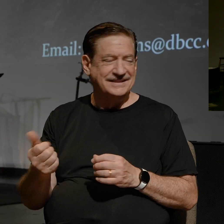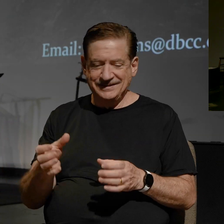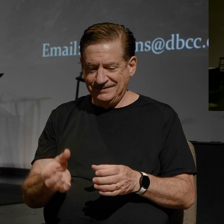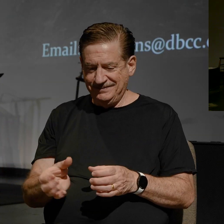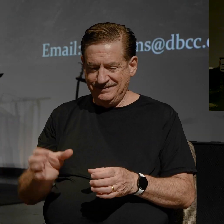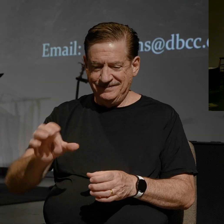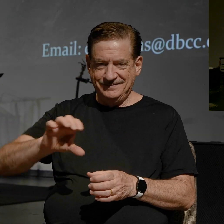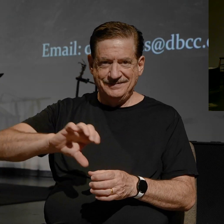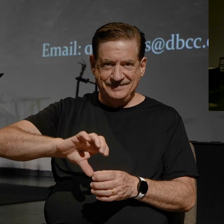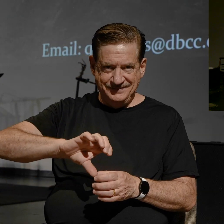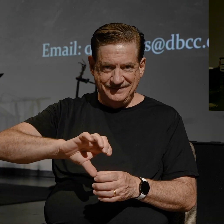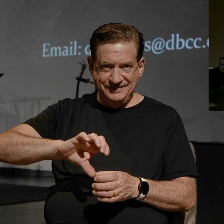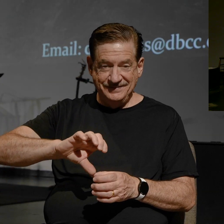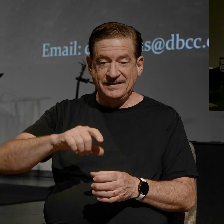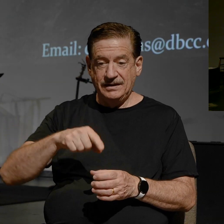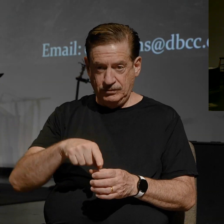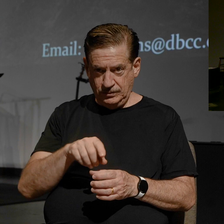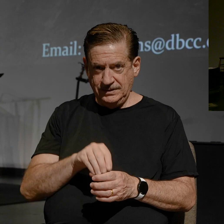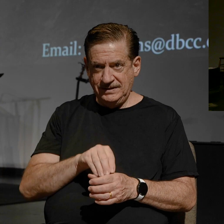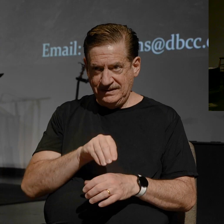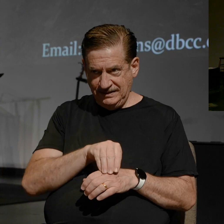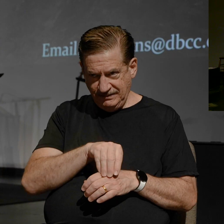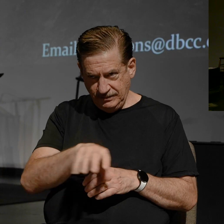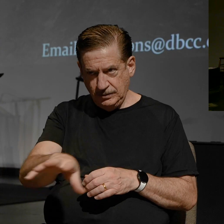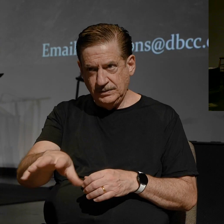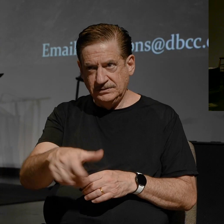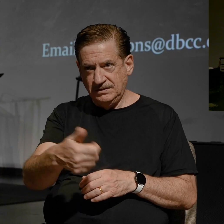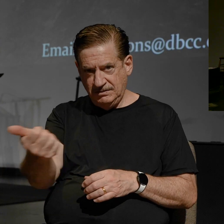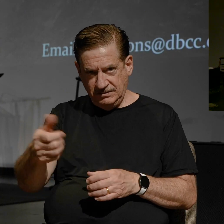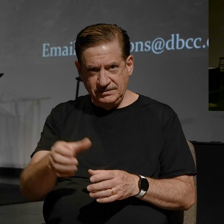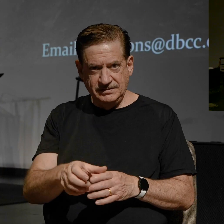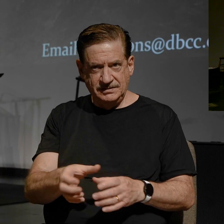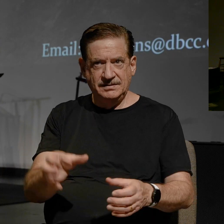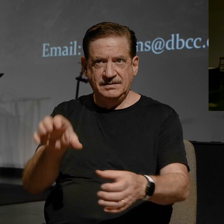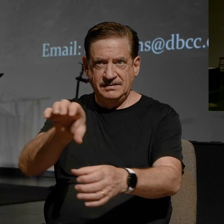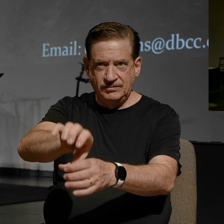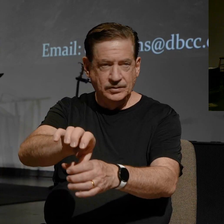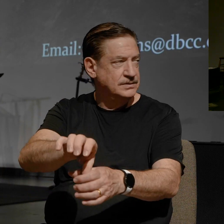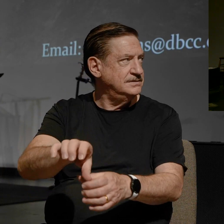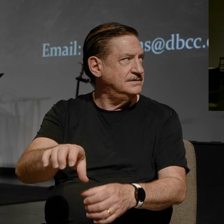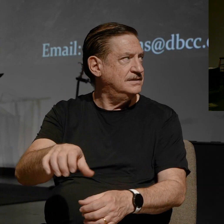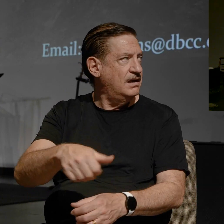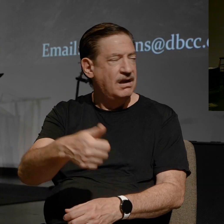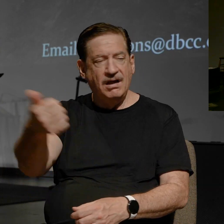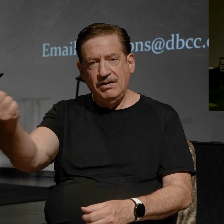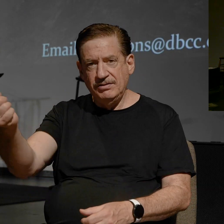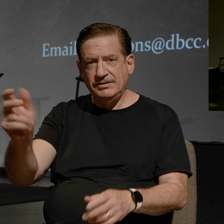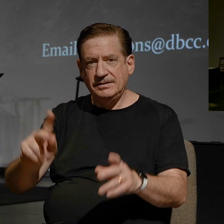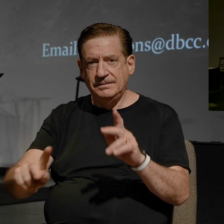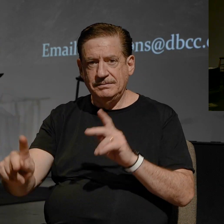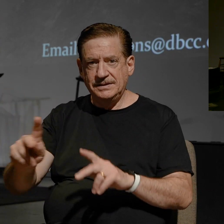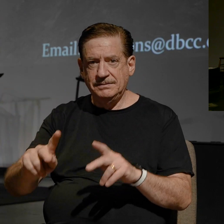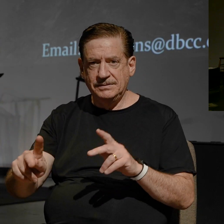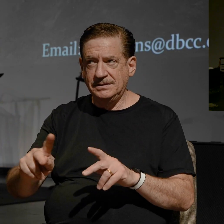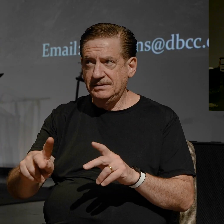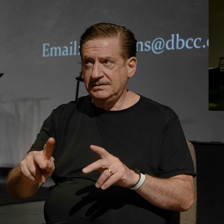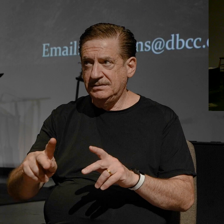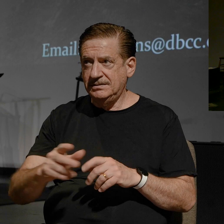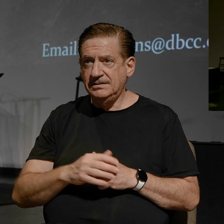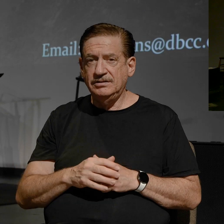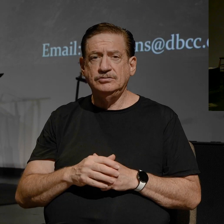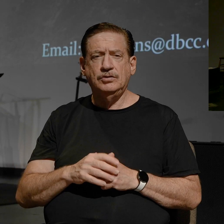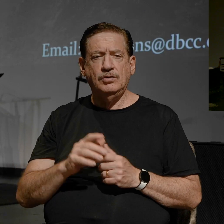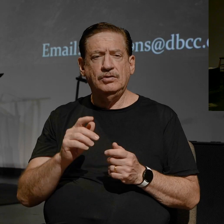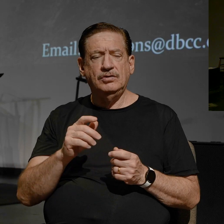influence others, so that they in turn can then also influence other people. And